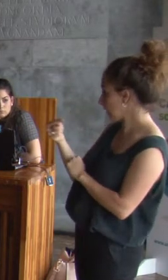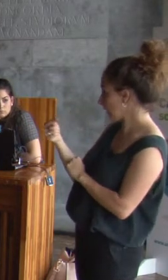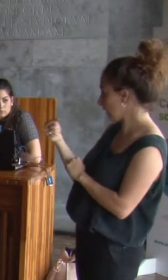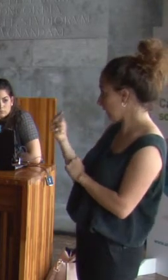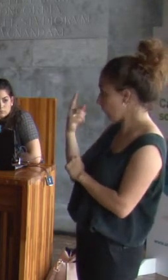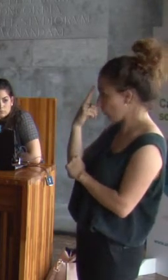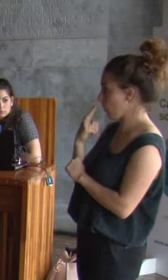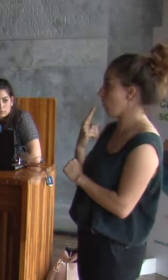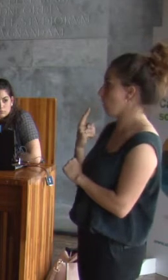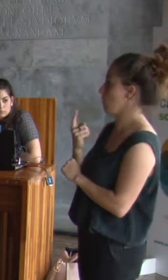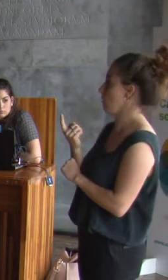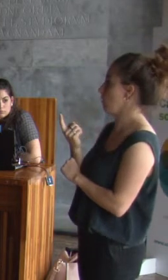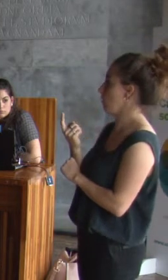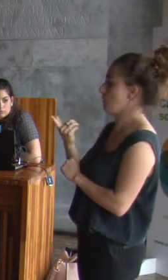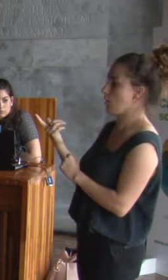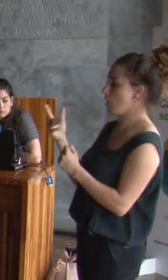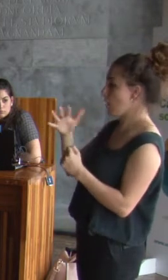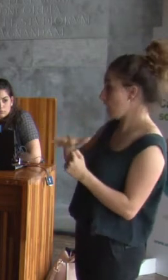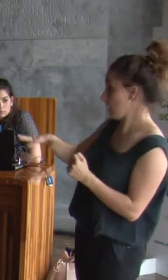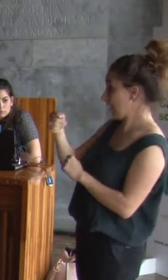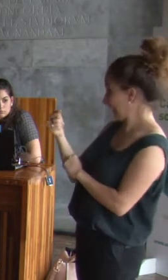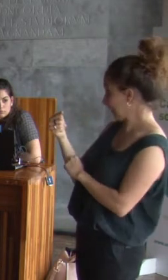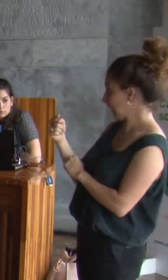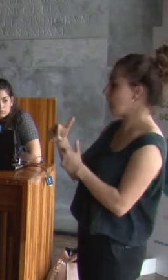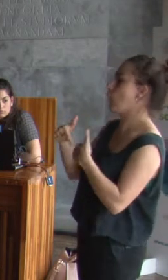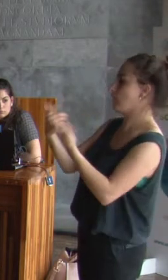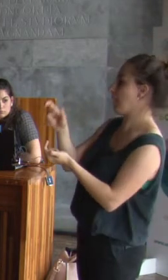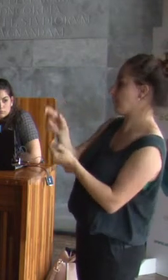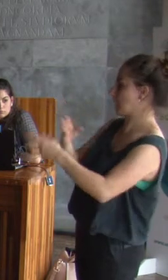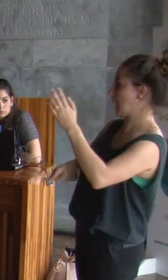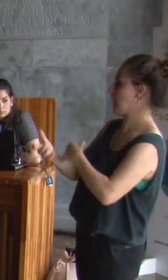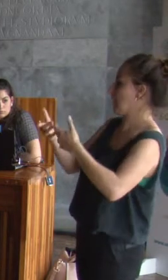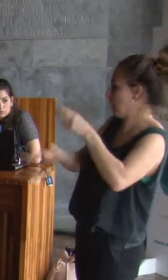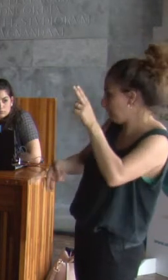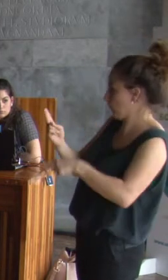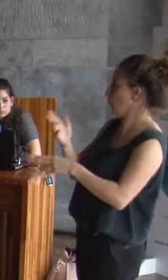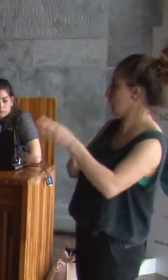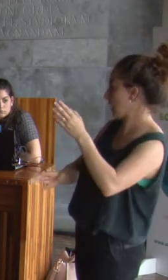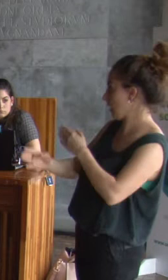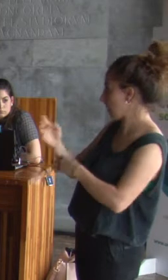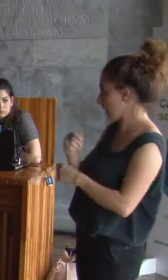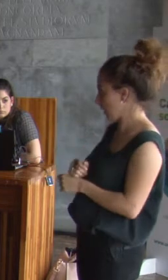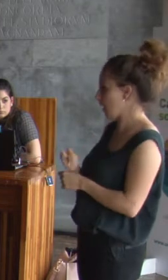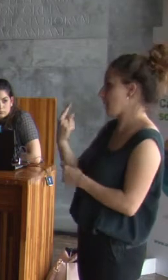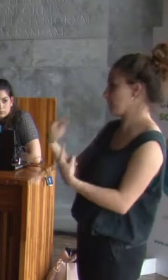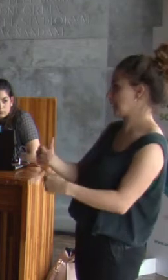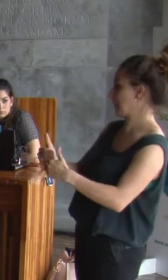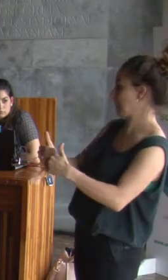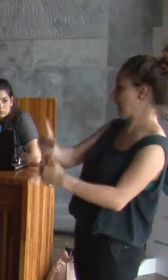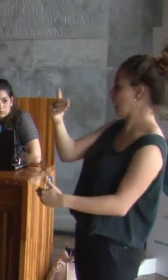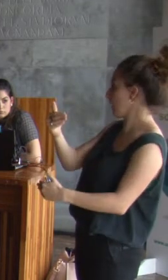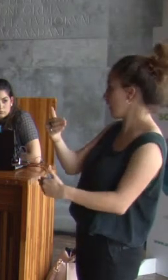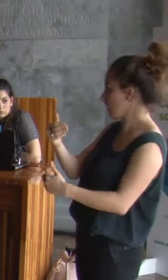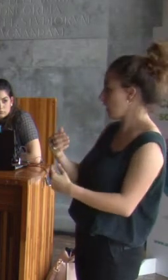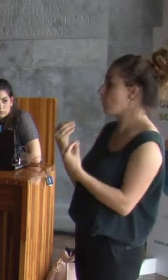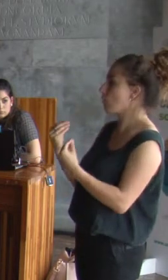So a negative environment makes a person more disabled, and we talk about the environment being a barrier in this case.